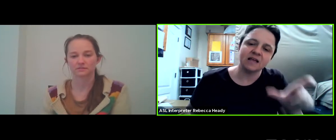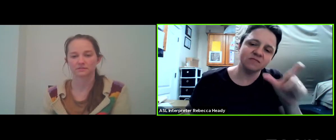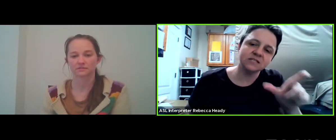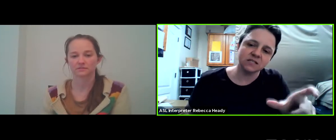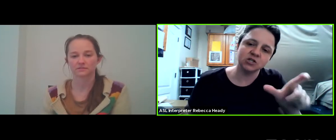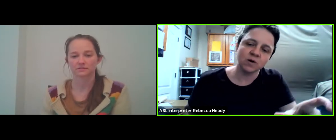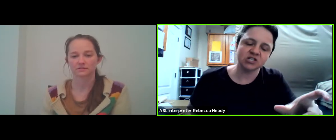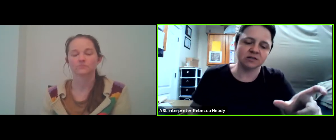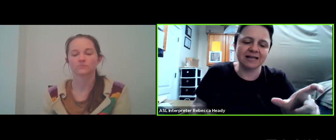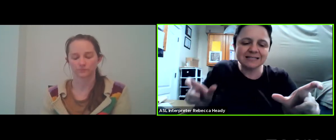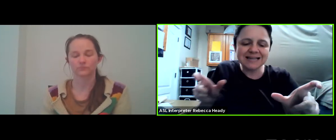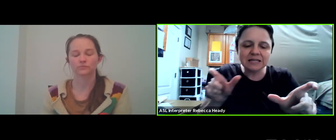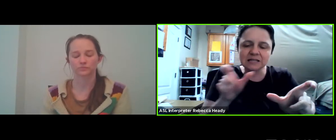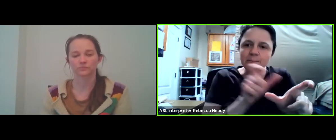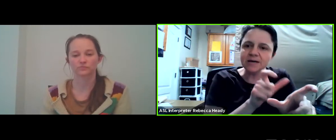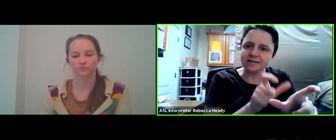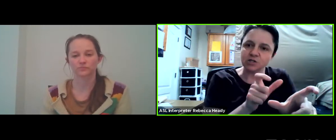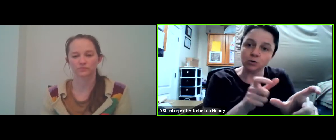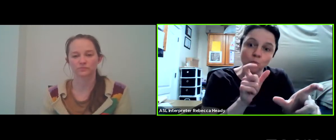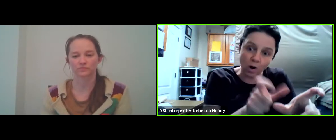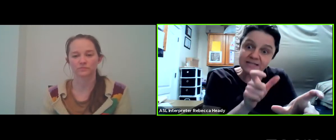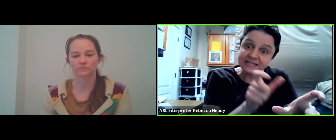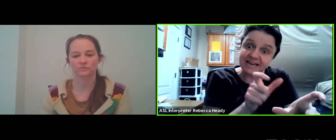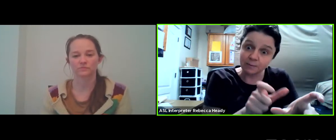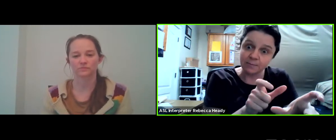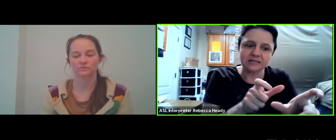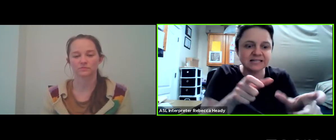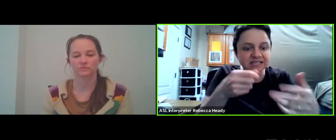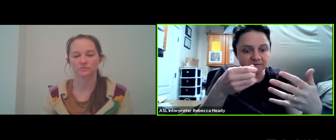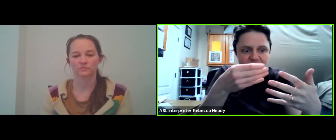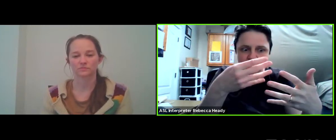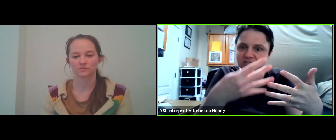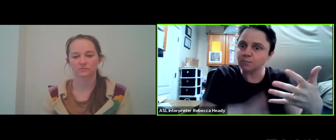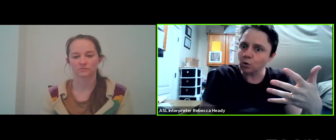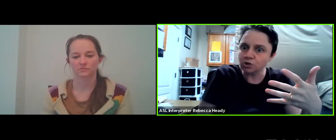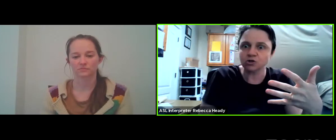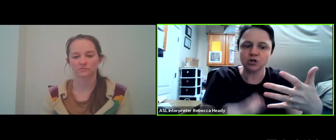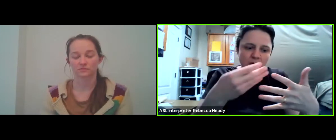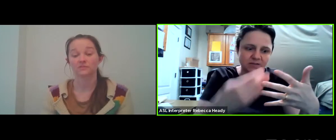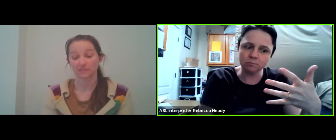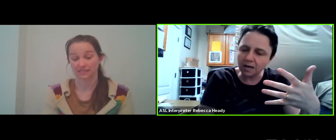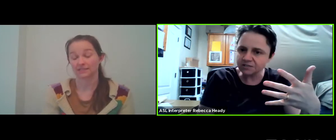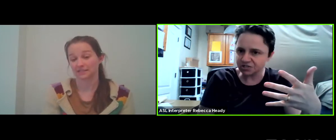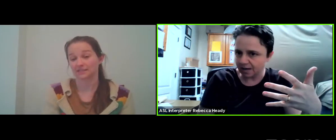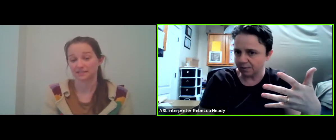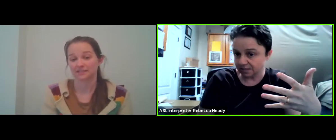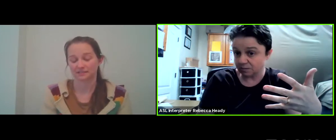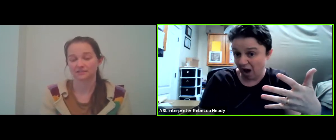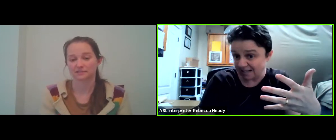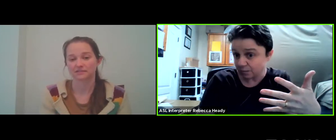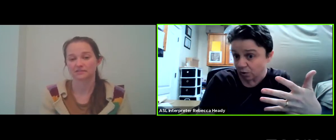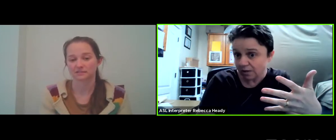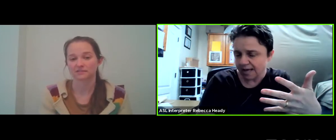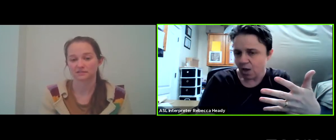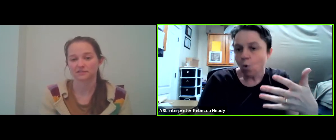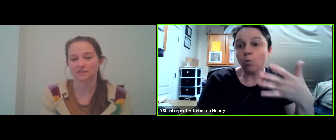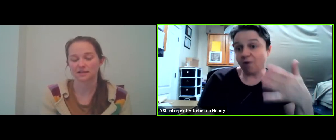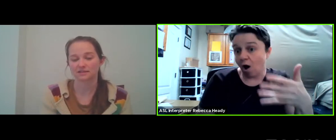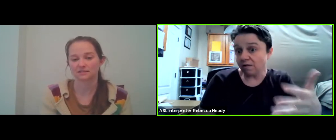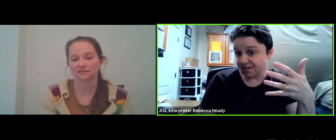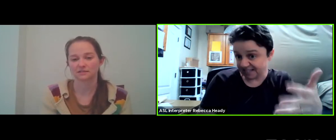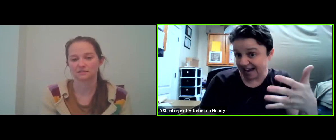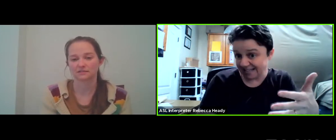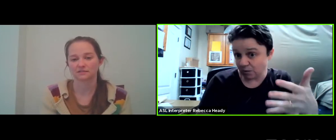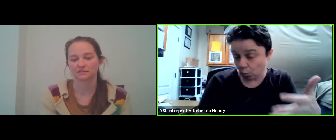could be said in this situation? Let's not to one statement. Let's give them exposure to as much statements as possible